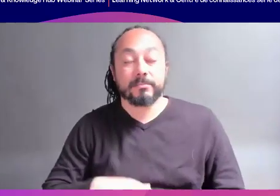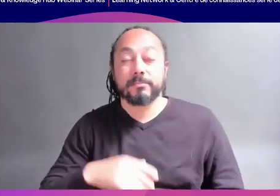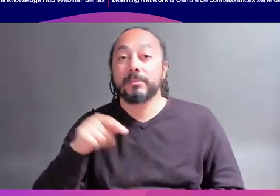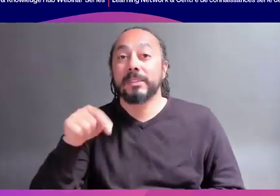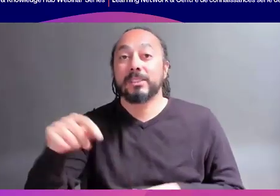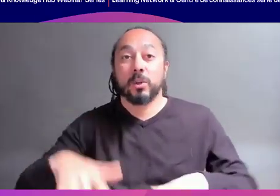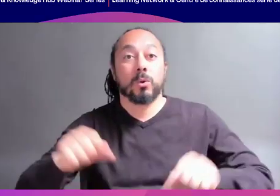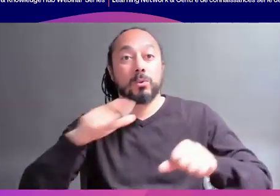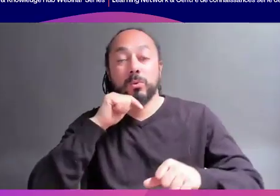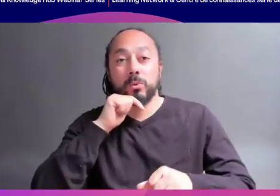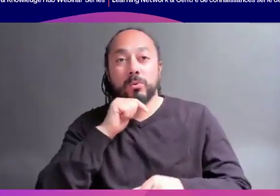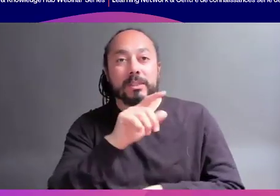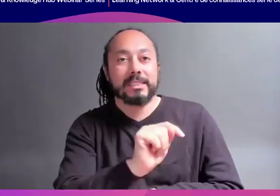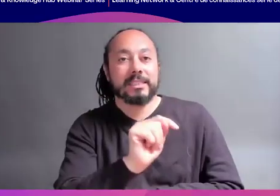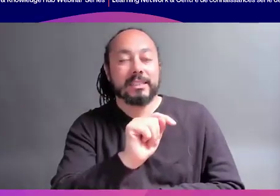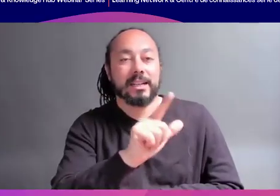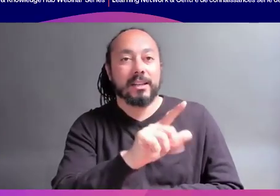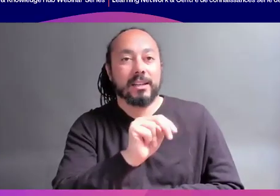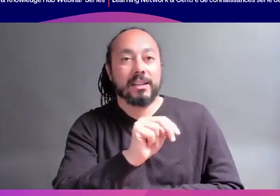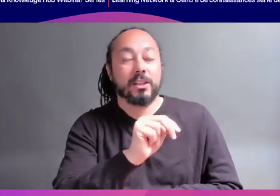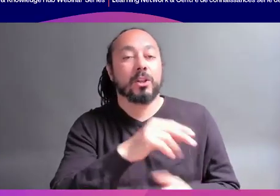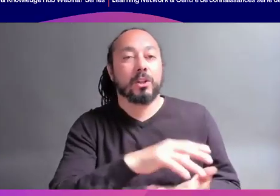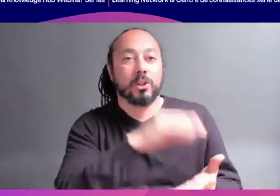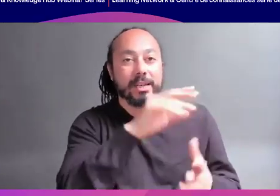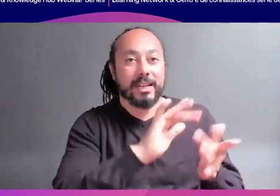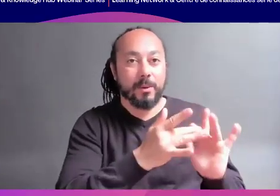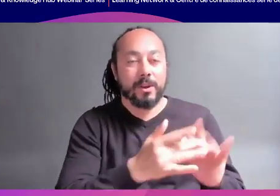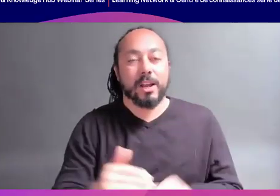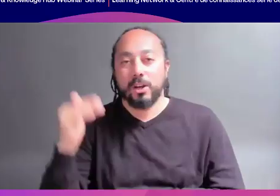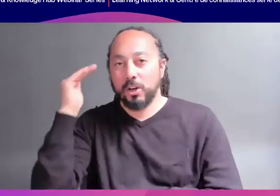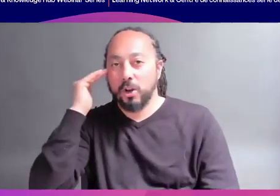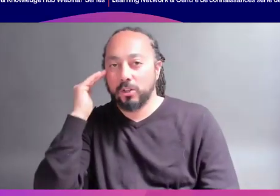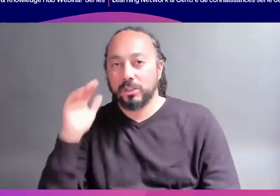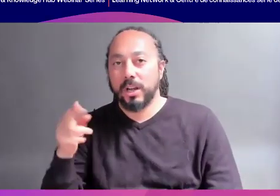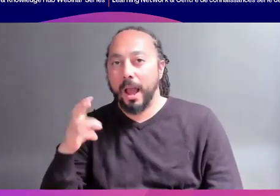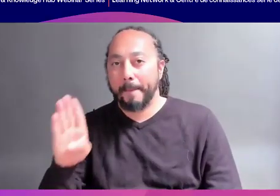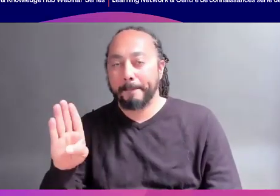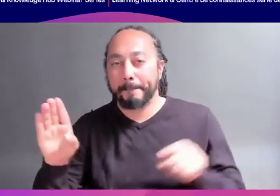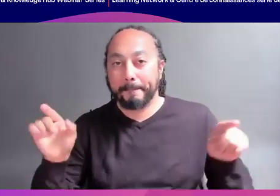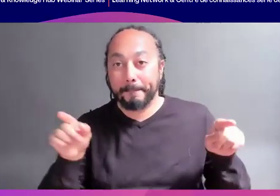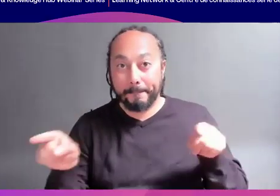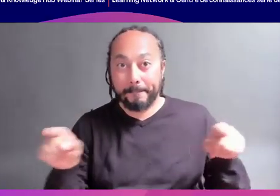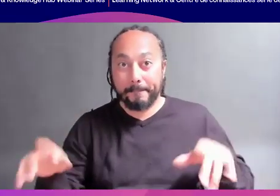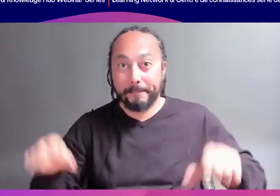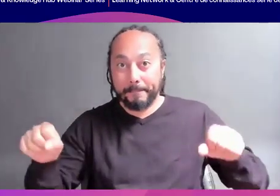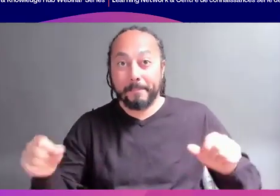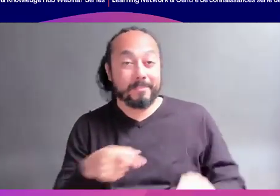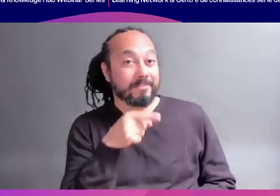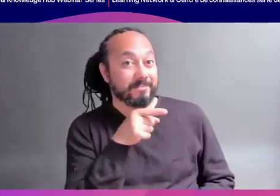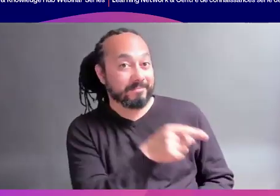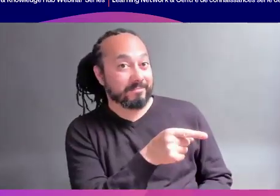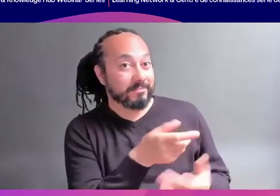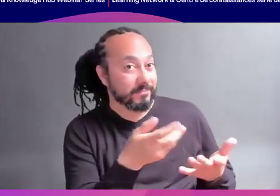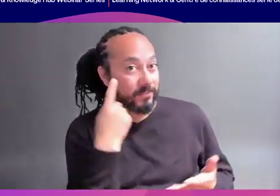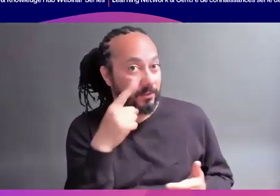projects, the Learning Network and the Knowledge Hub. The Learning Network is a knowledge mobilization initiative that aims